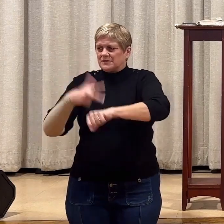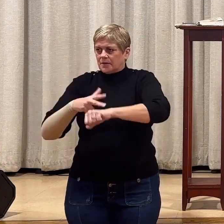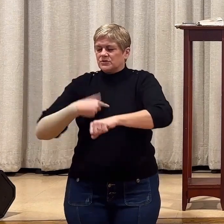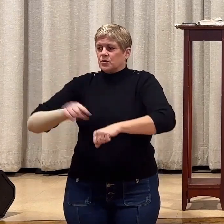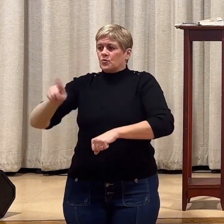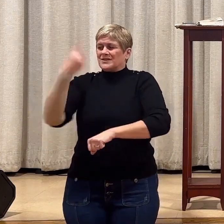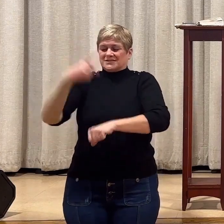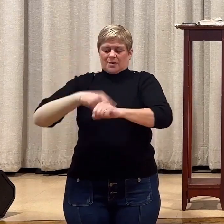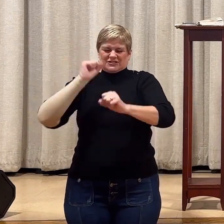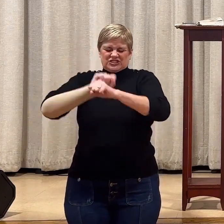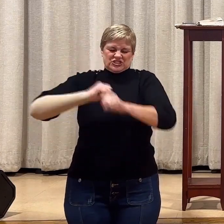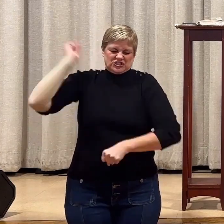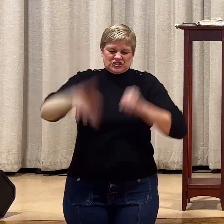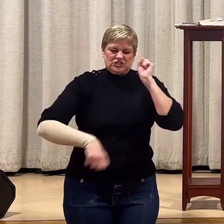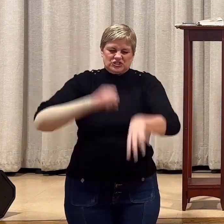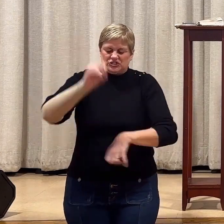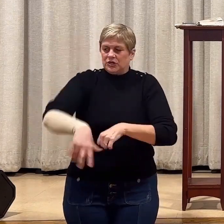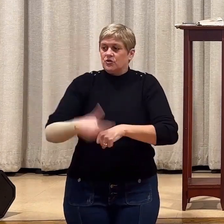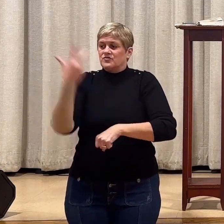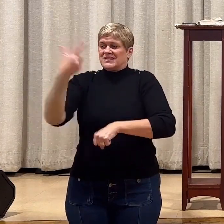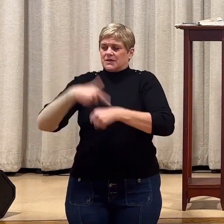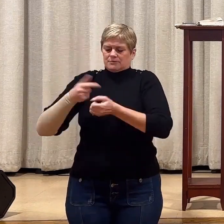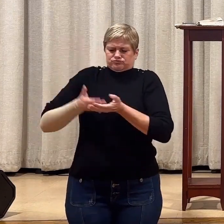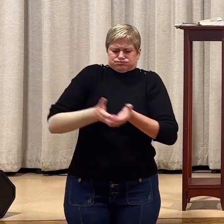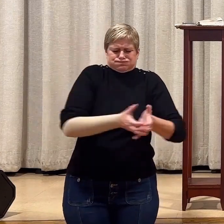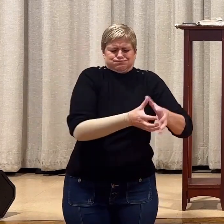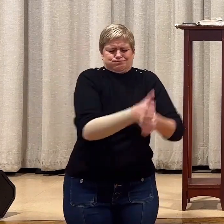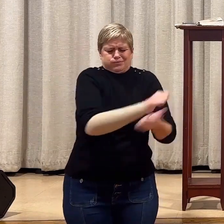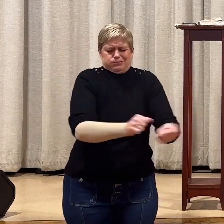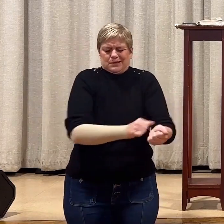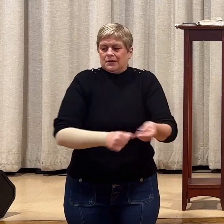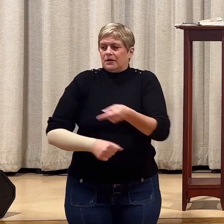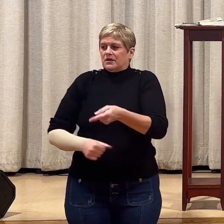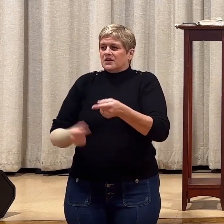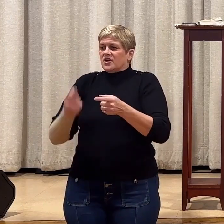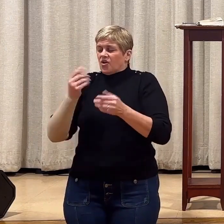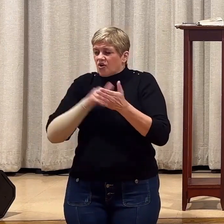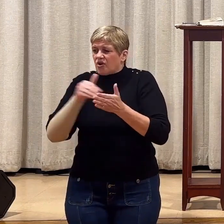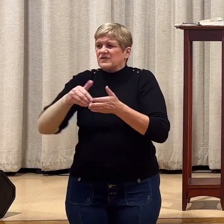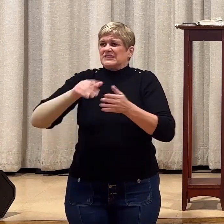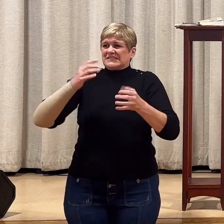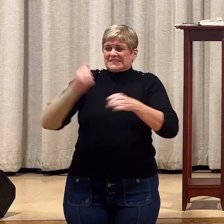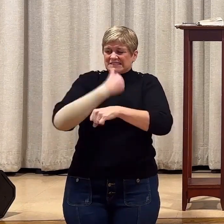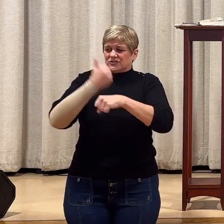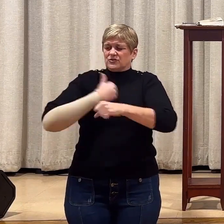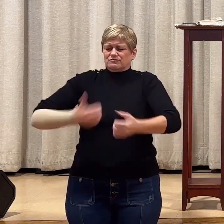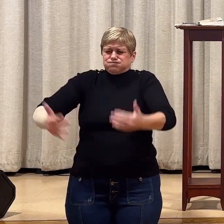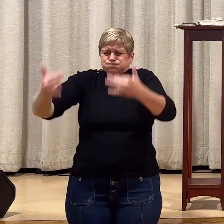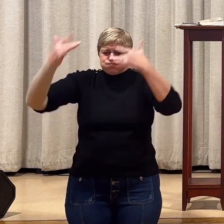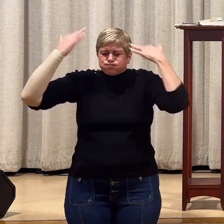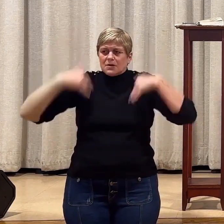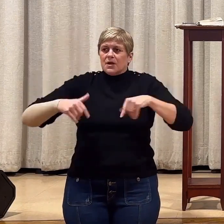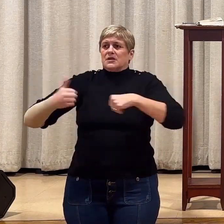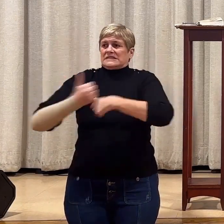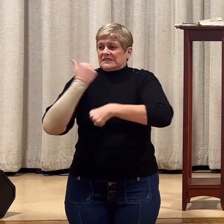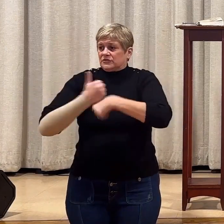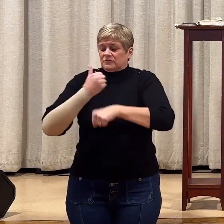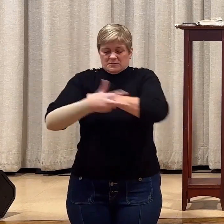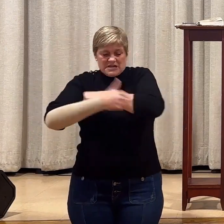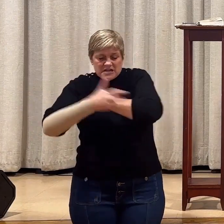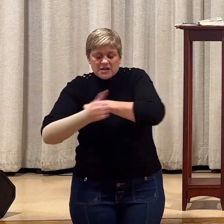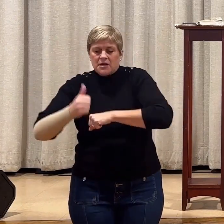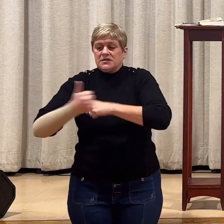I was shipwrecked. A night and day I was adrift at sea. I was on frequent journeys in danger from rivers, danger from robbers, danger from my own